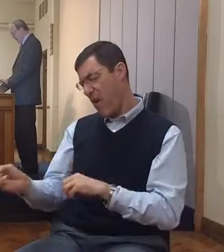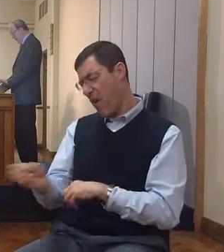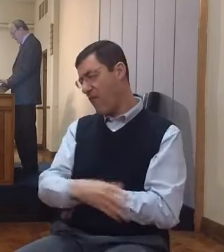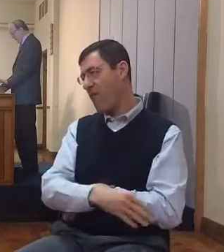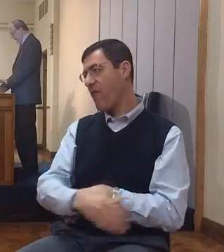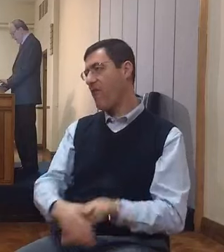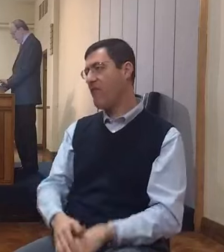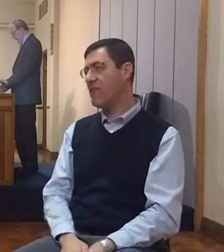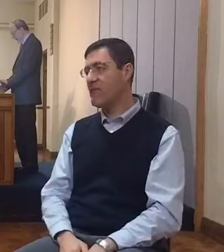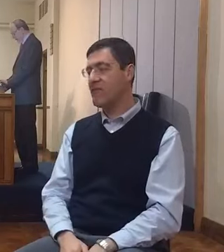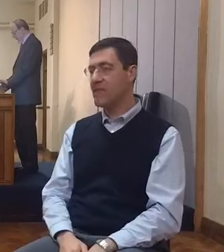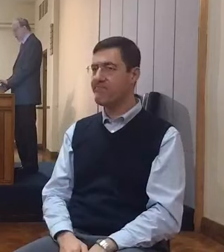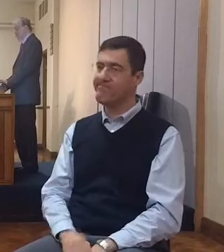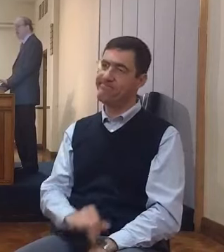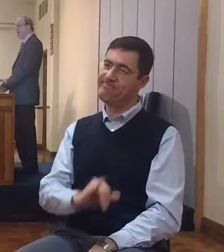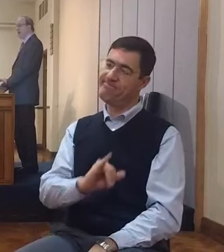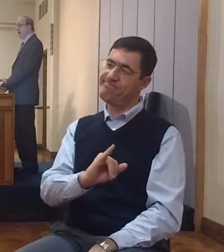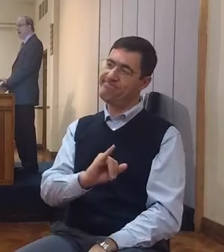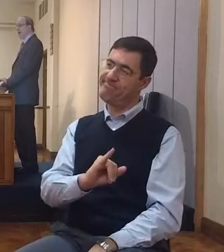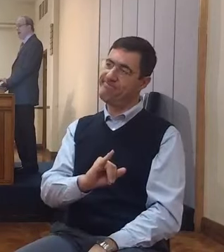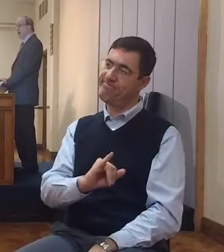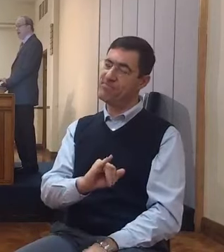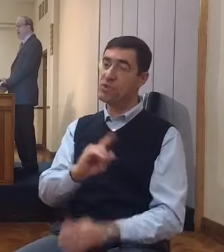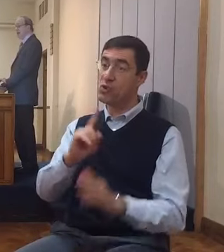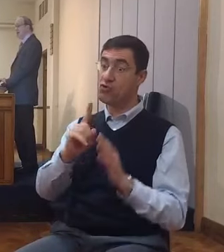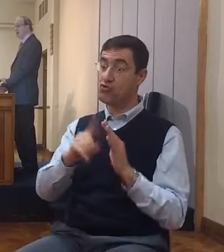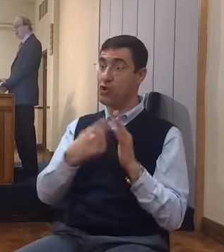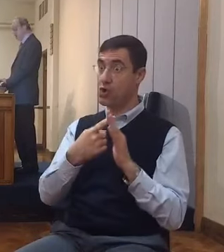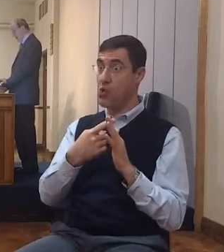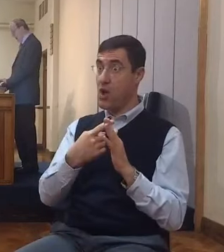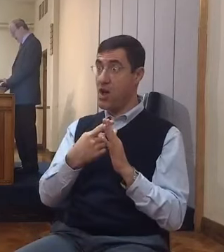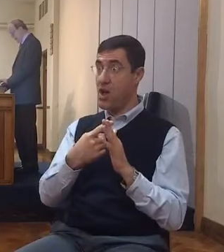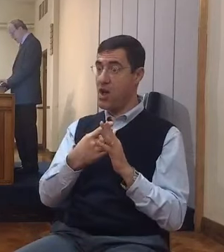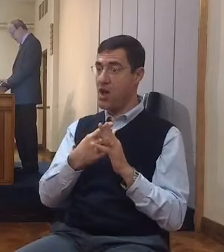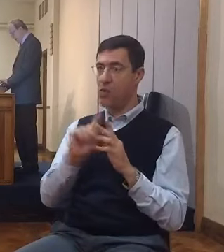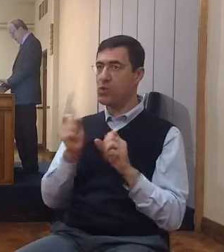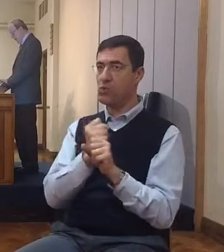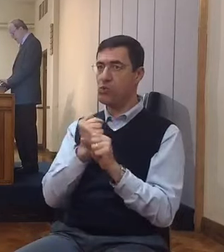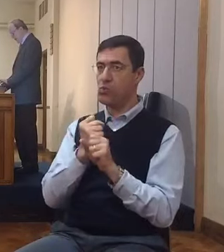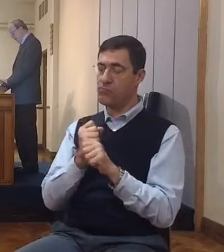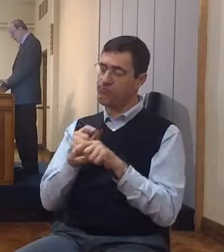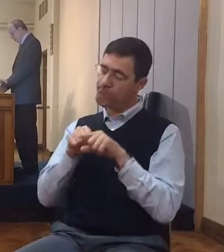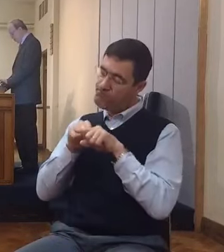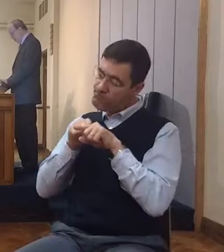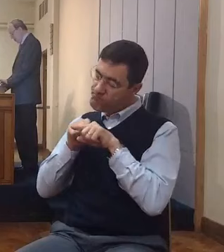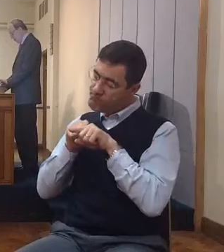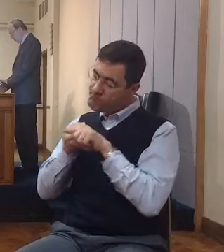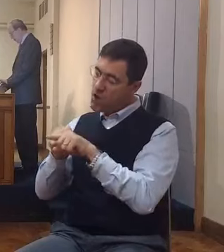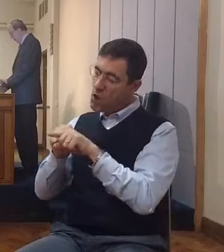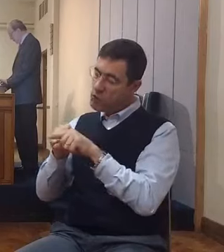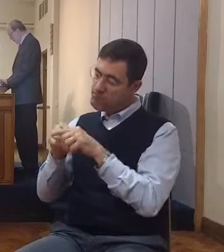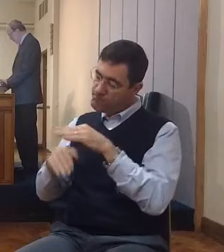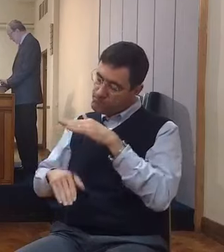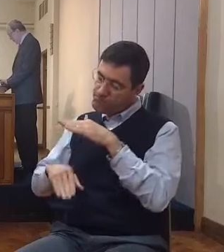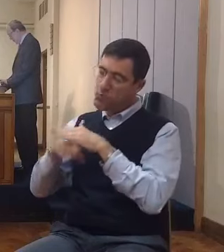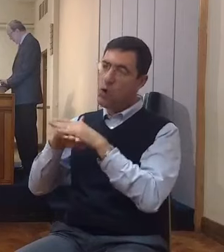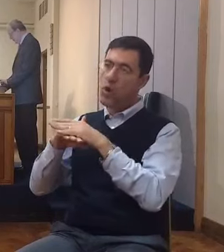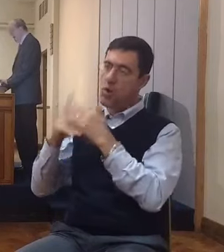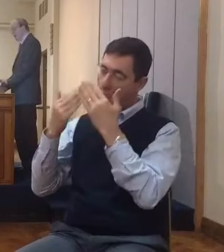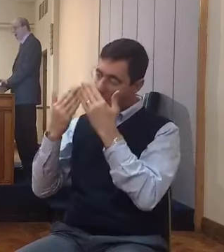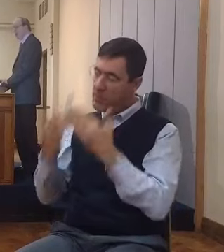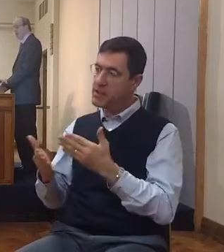Joshua, he left nothing undone, he left nothing out of all that the